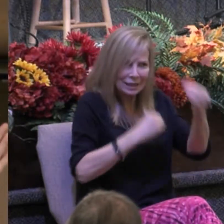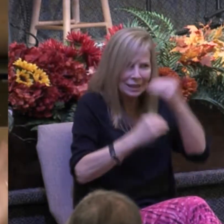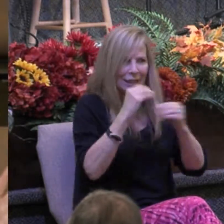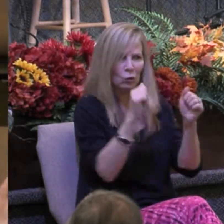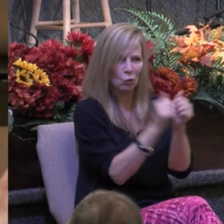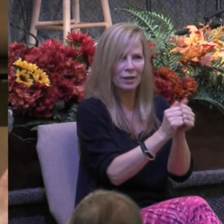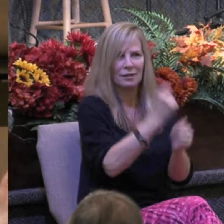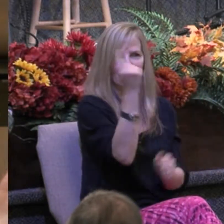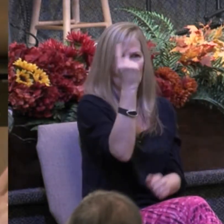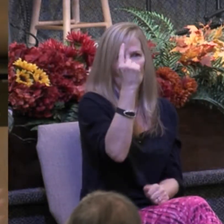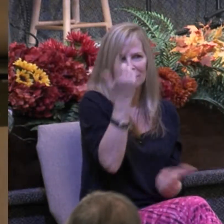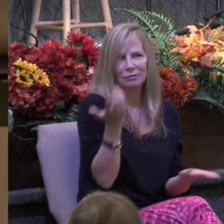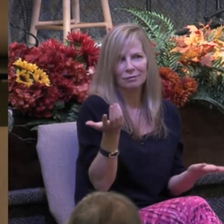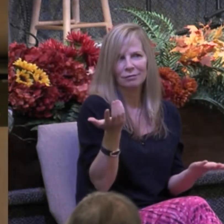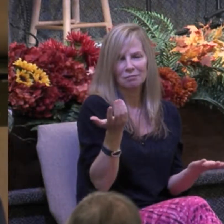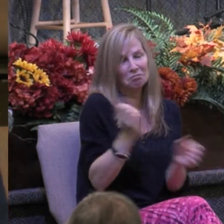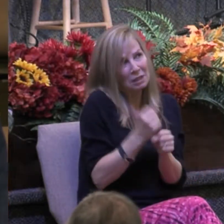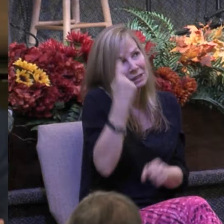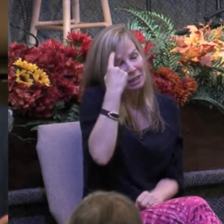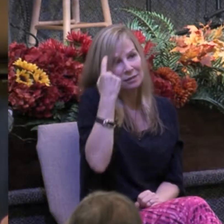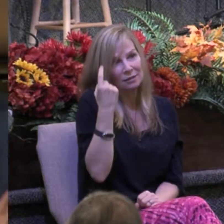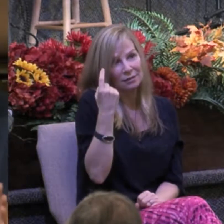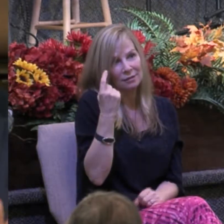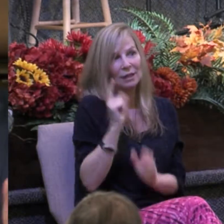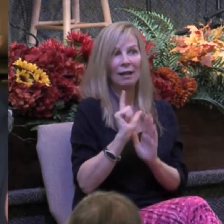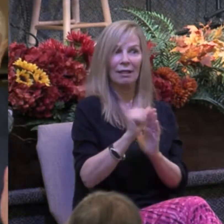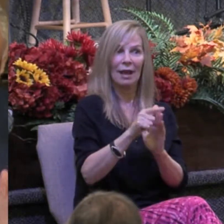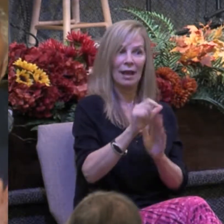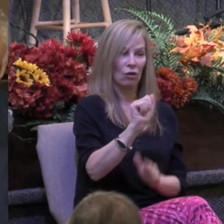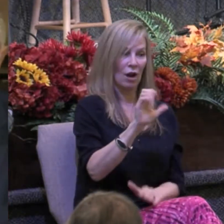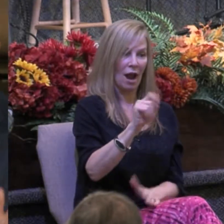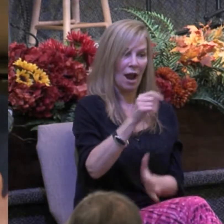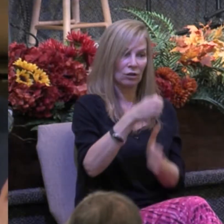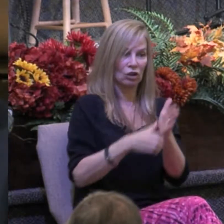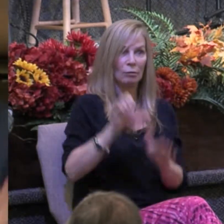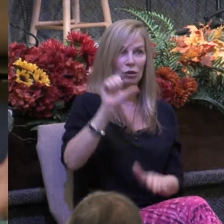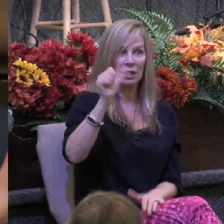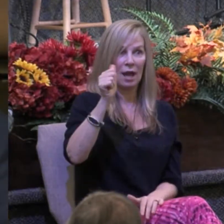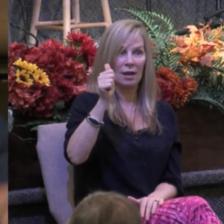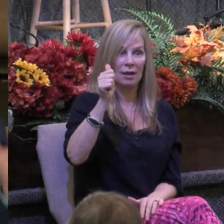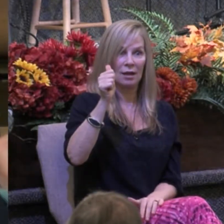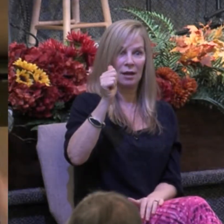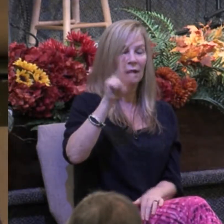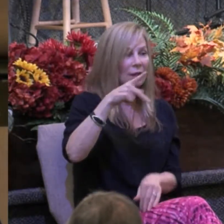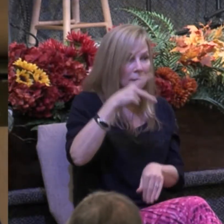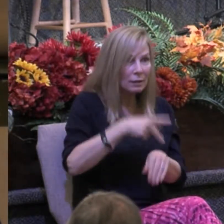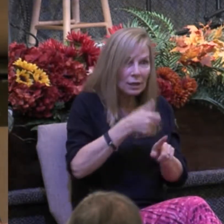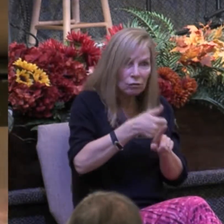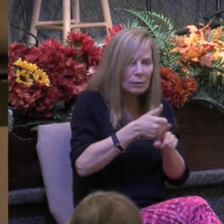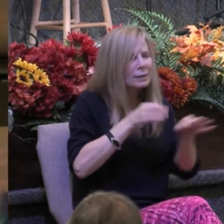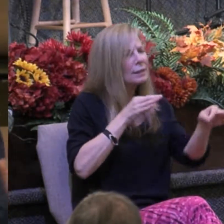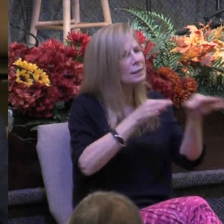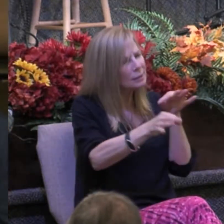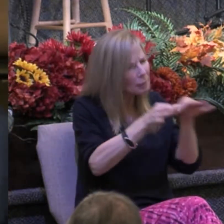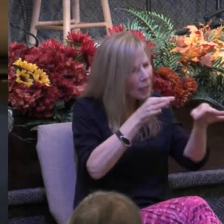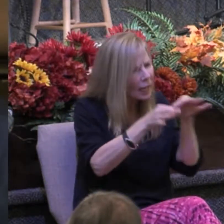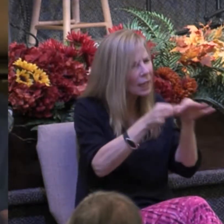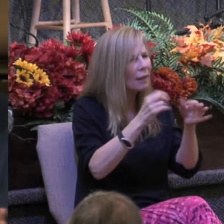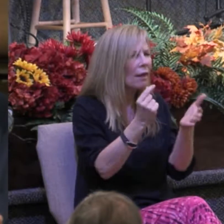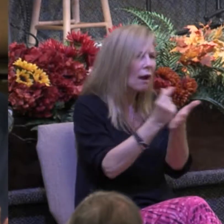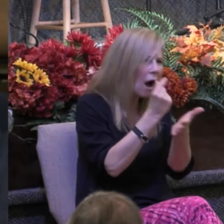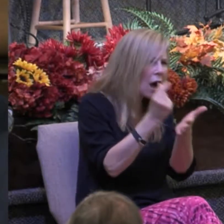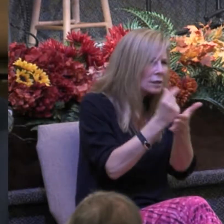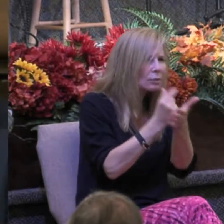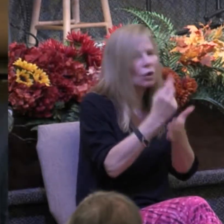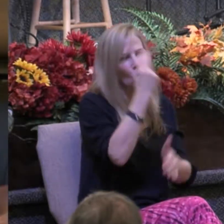perfect sense. Because later in Acts chapter 10, when Peter is explaining the gospel to a Roman centurion by the